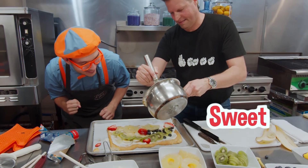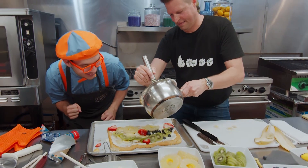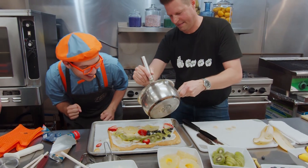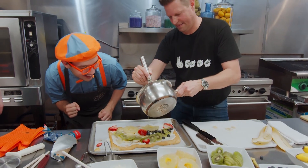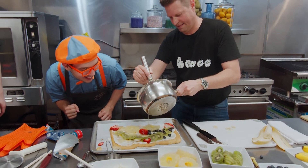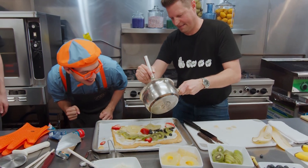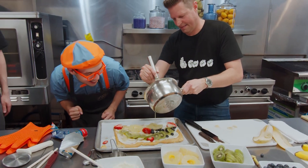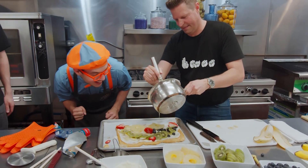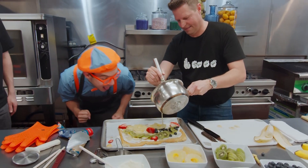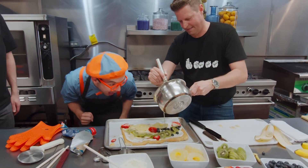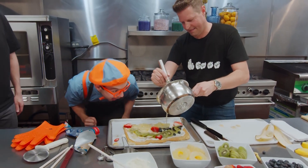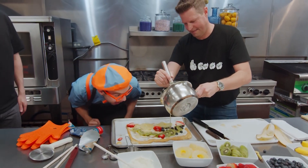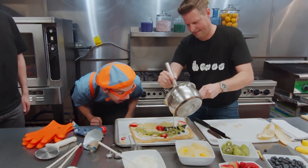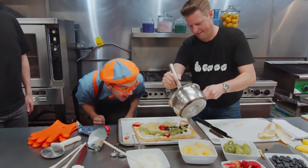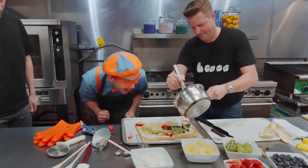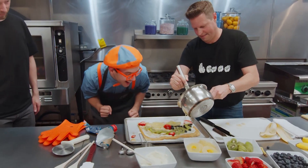Whoa!